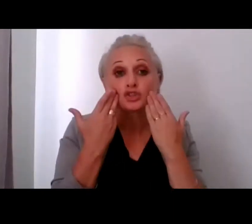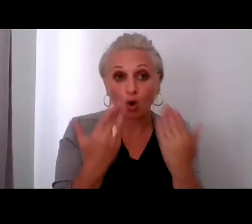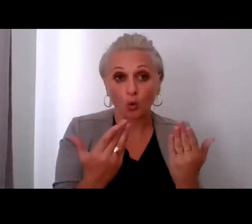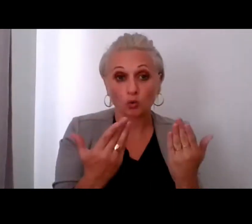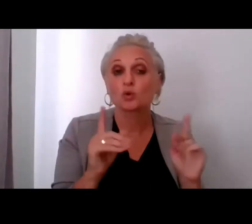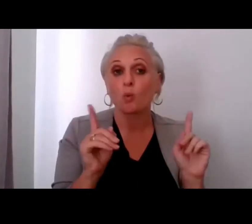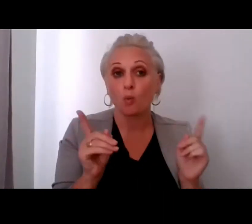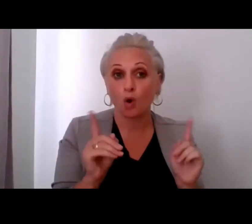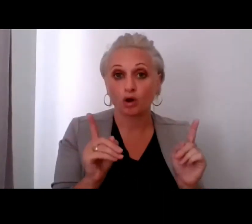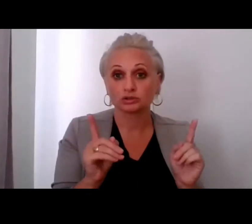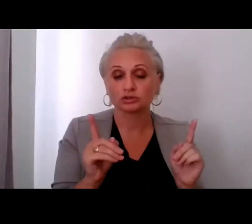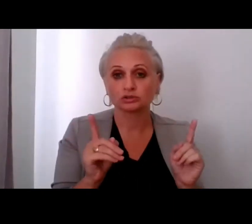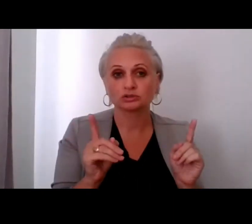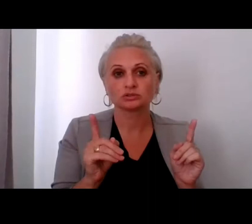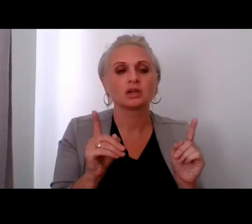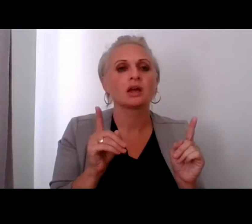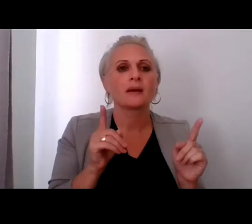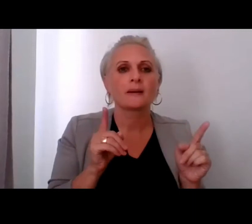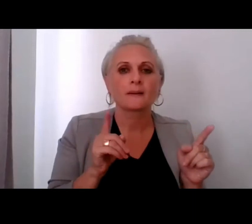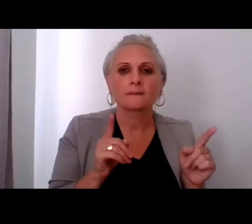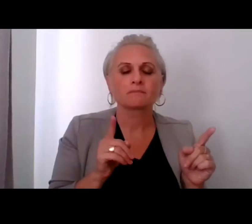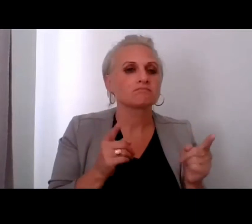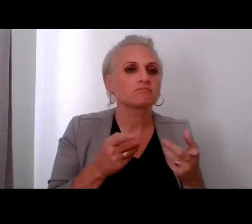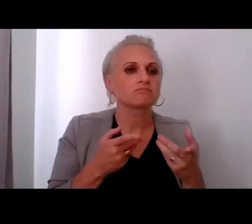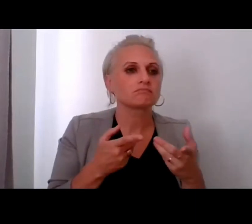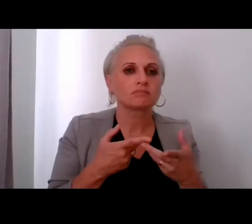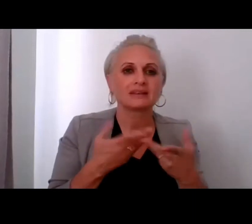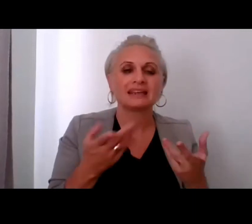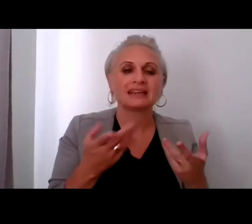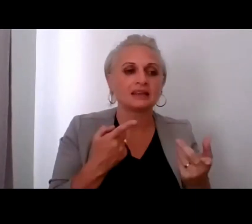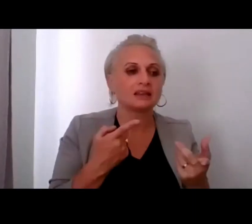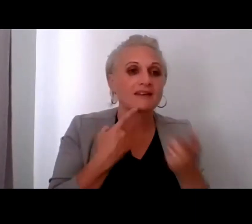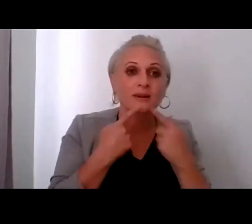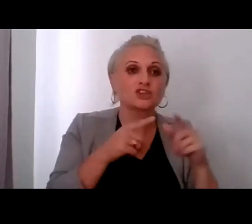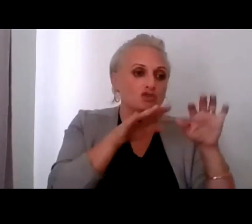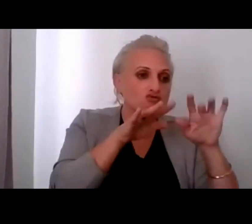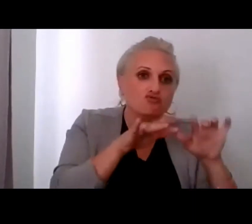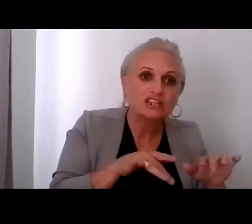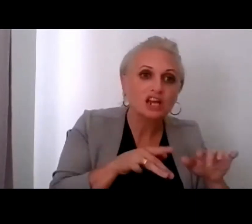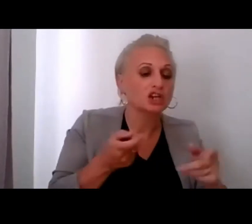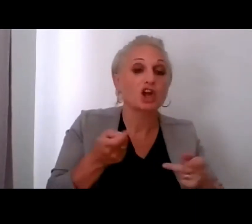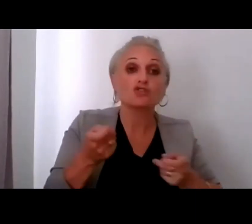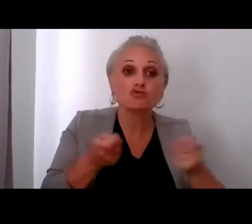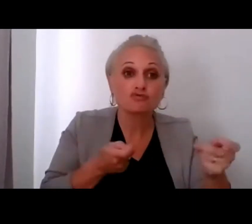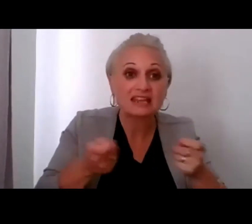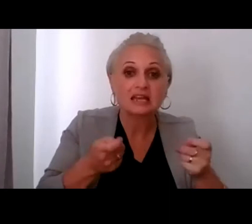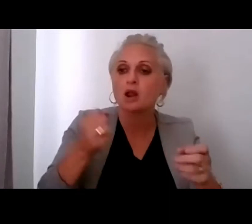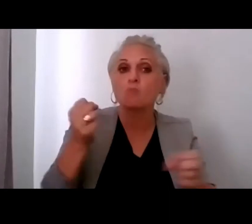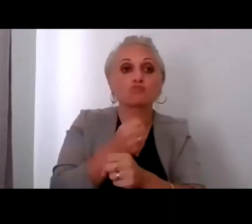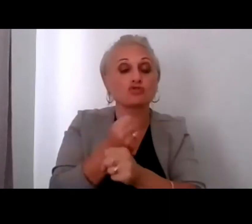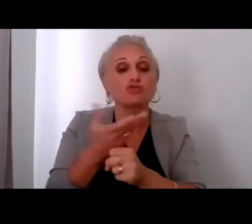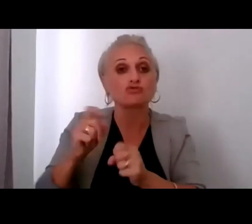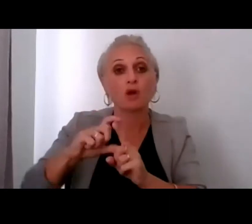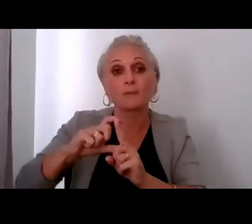are written, produced, directed, acted in and crewed by disabled people